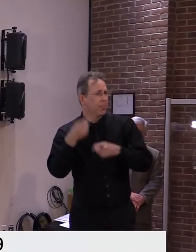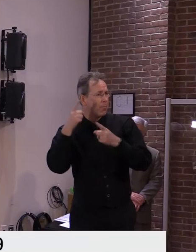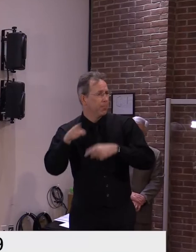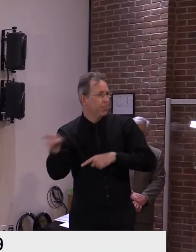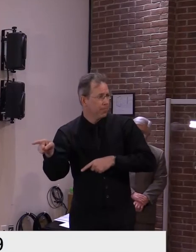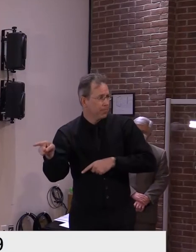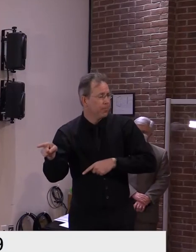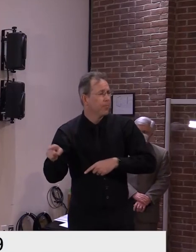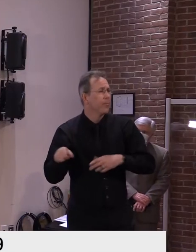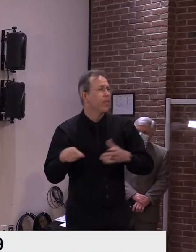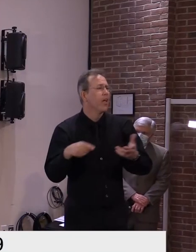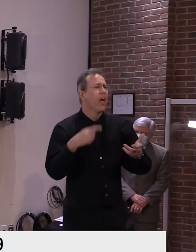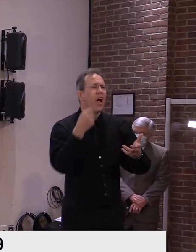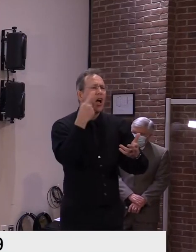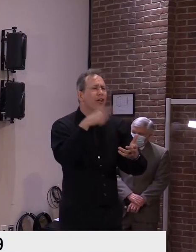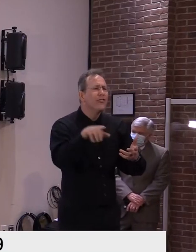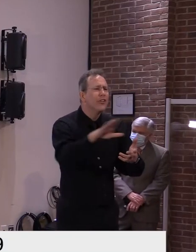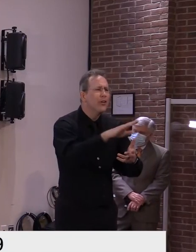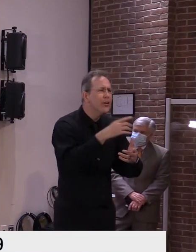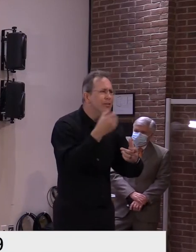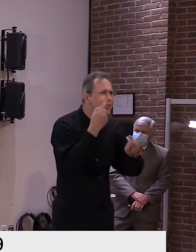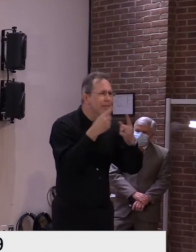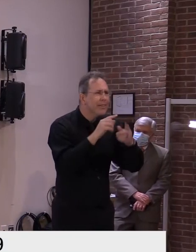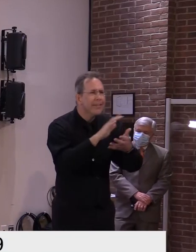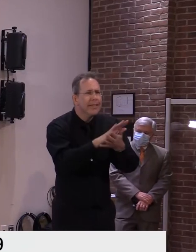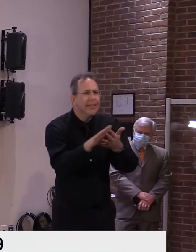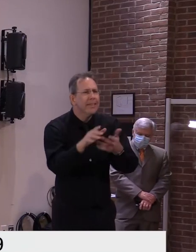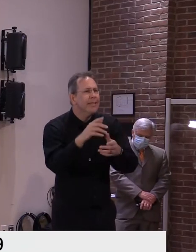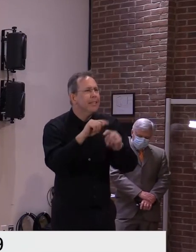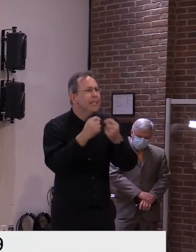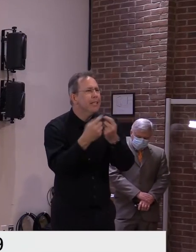to be devastating to a team to not be able to play.